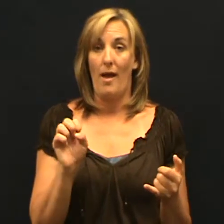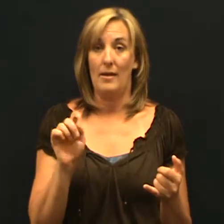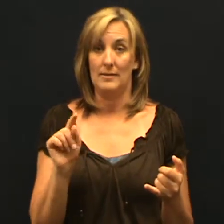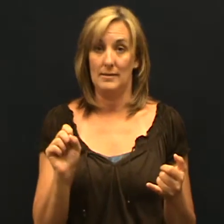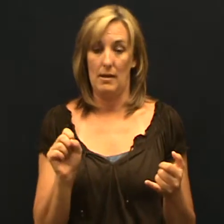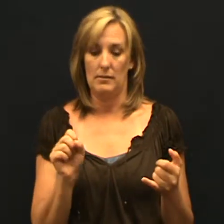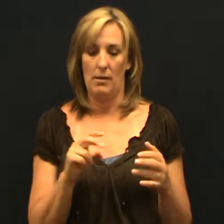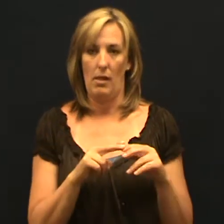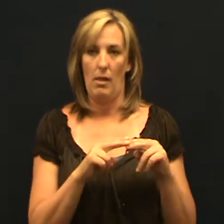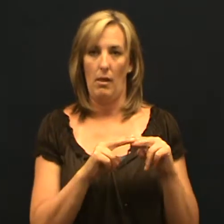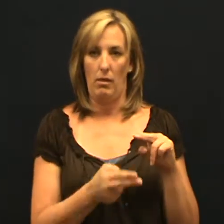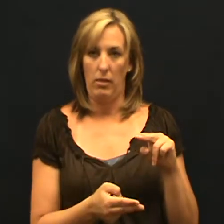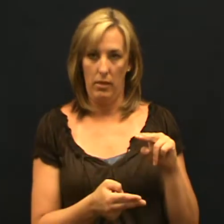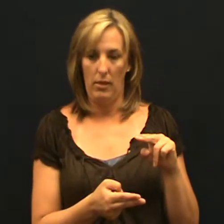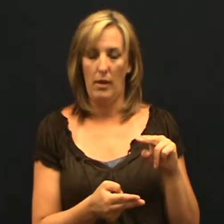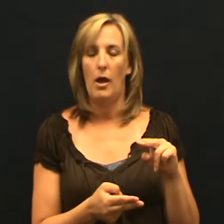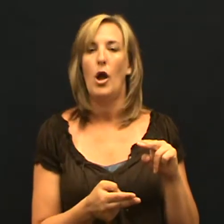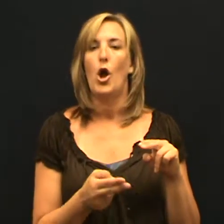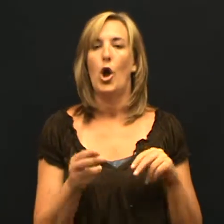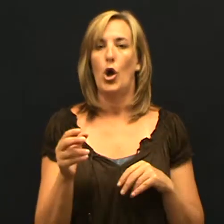liabilities decrease by the same amount.